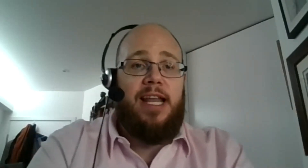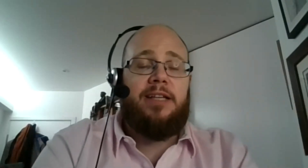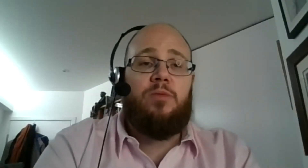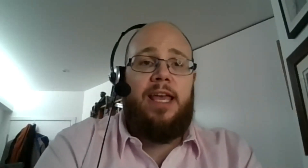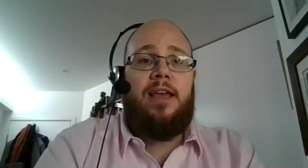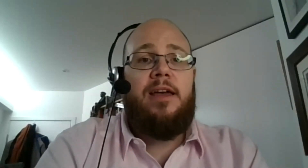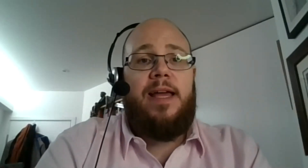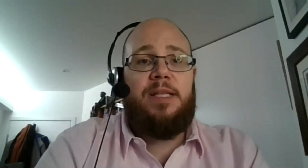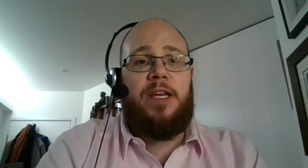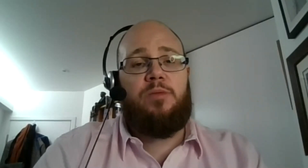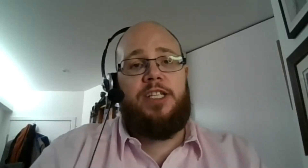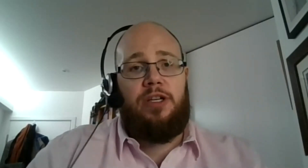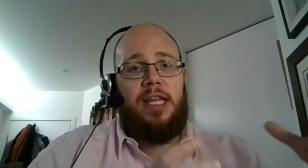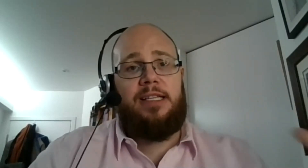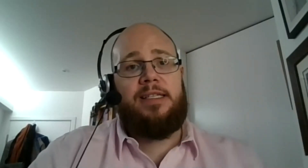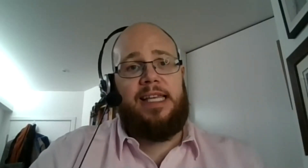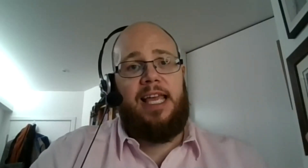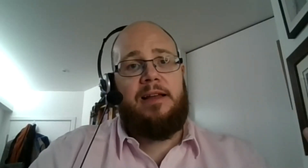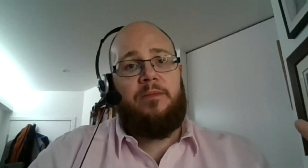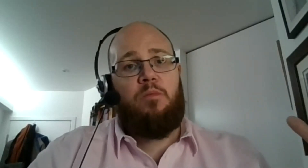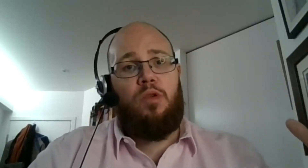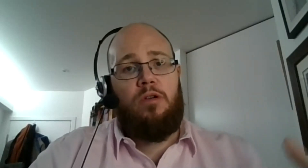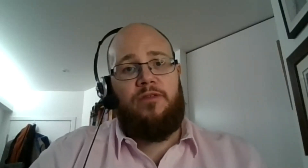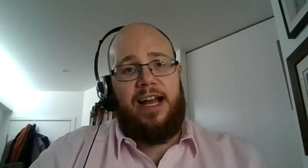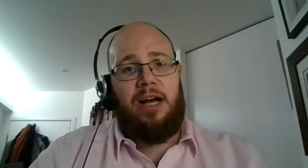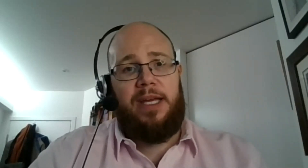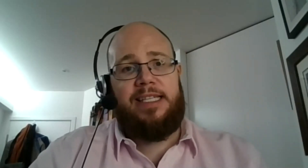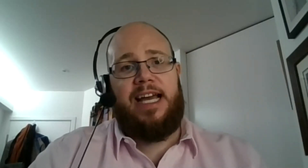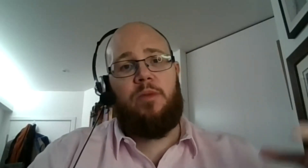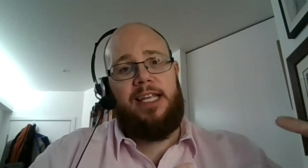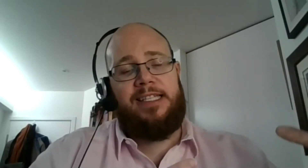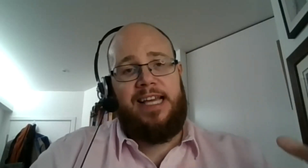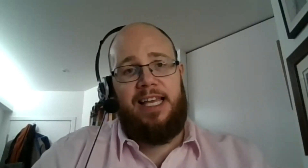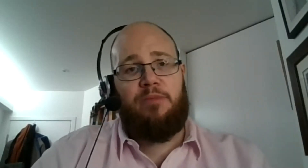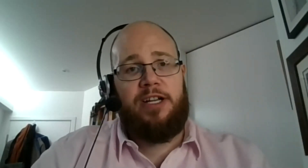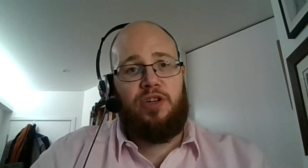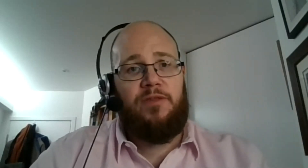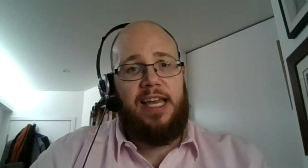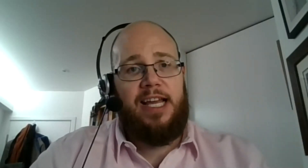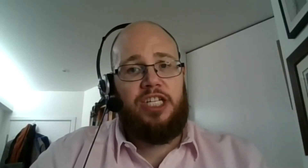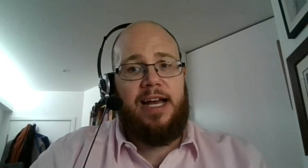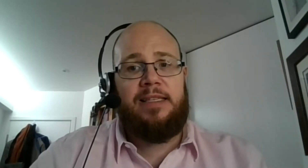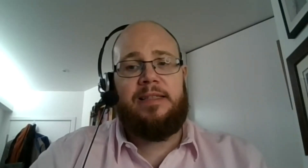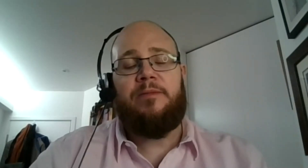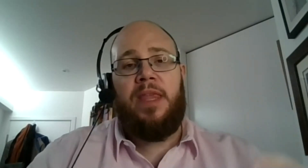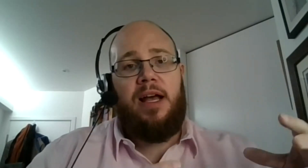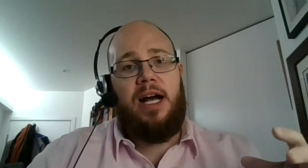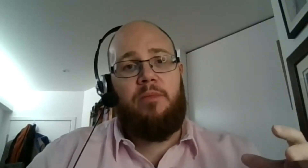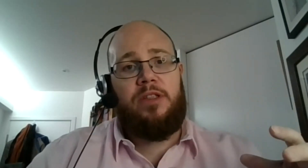next week, is because we do need to see more of that coming down. We need to take the pressure off the NHS to